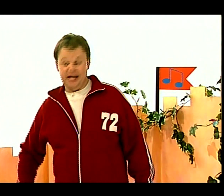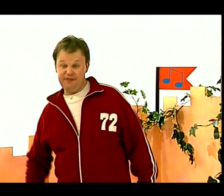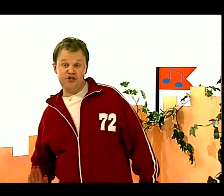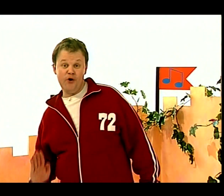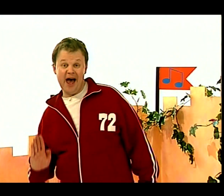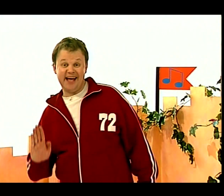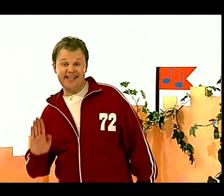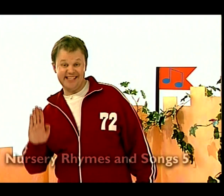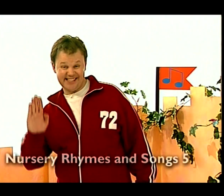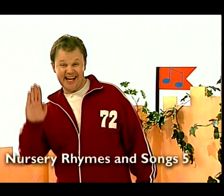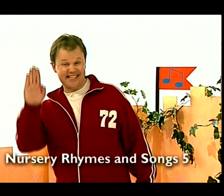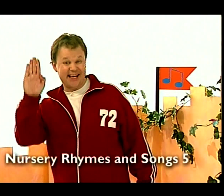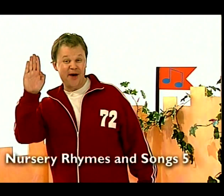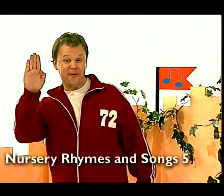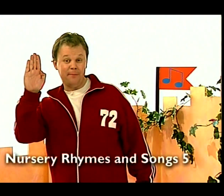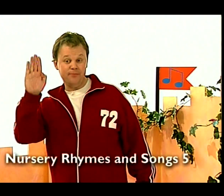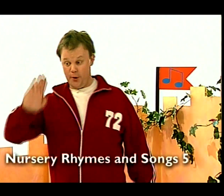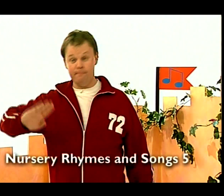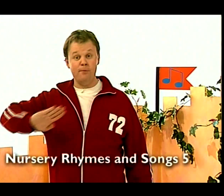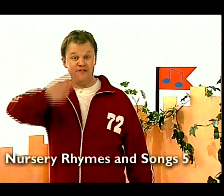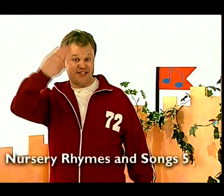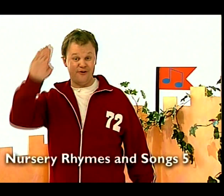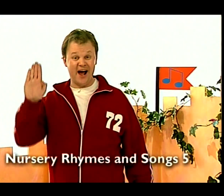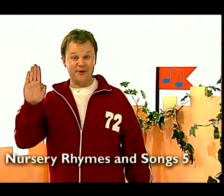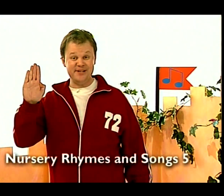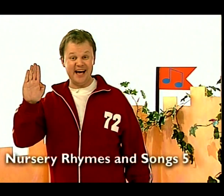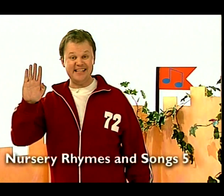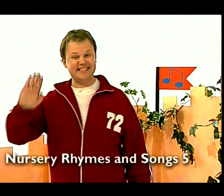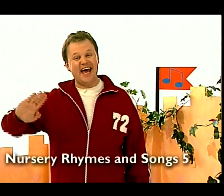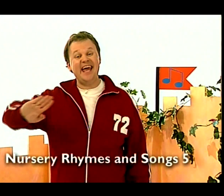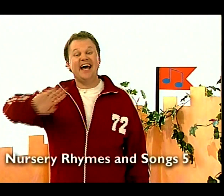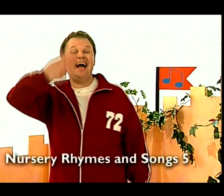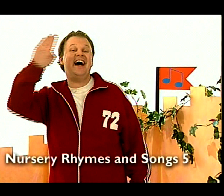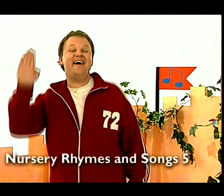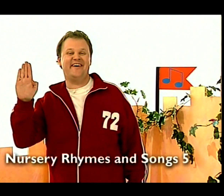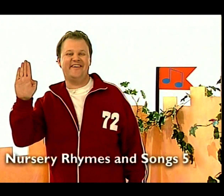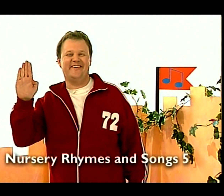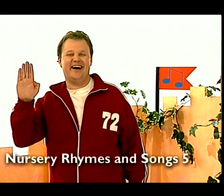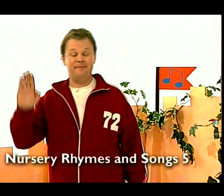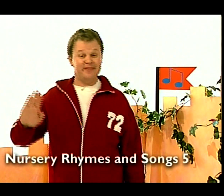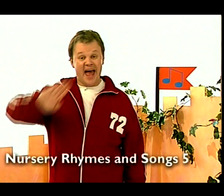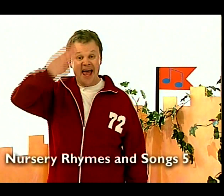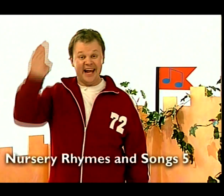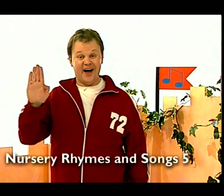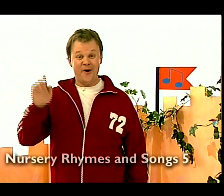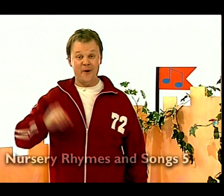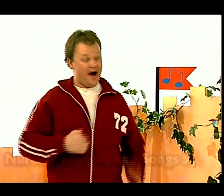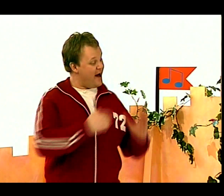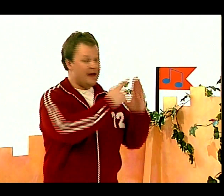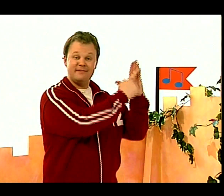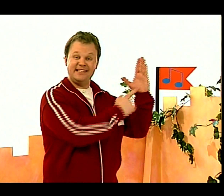Lift your hand just like so. Move it around and say hello. Hello, I'm